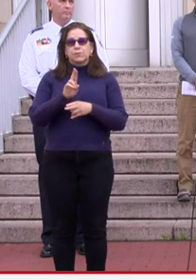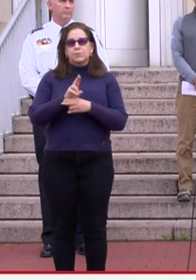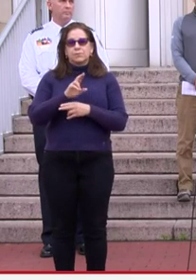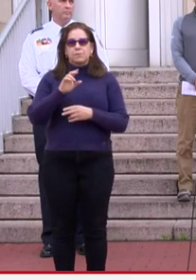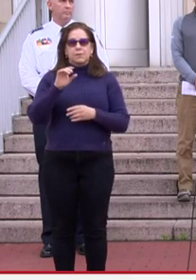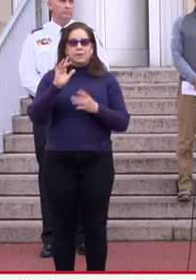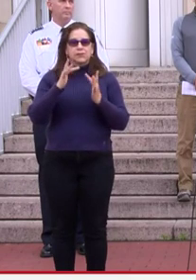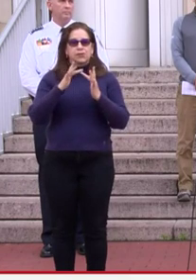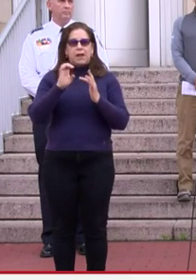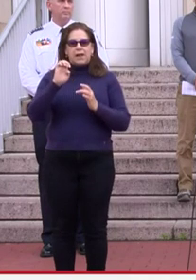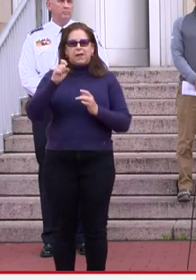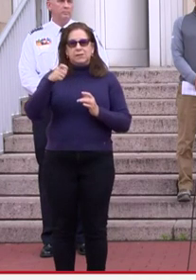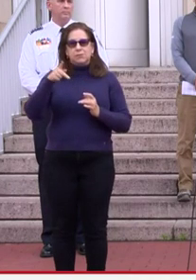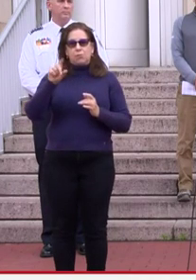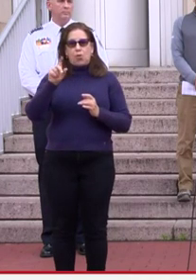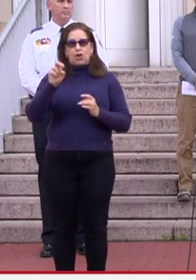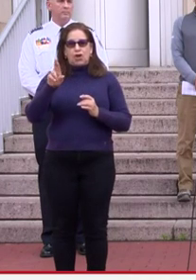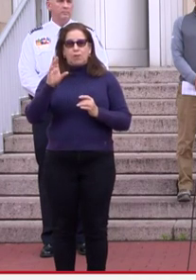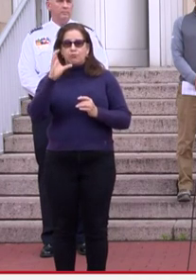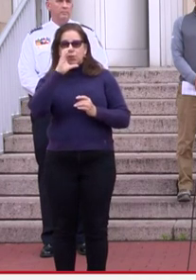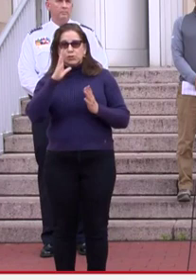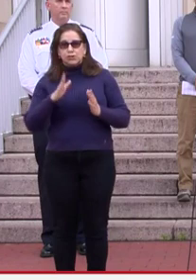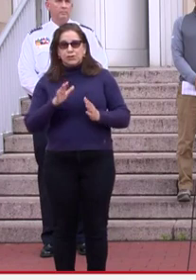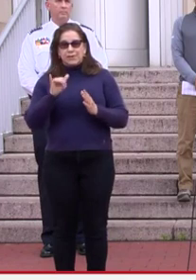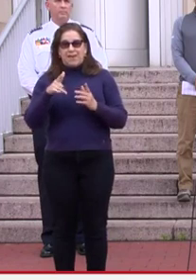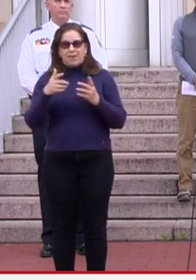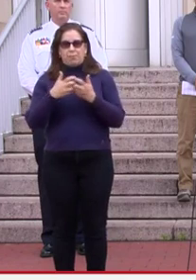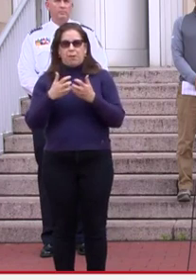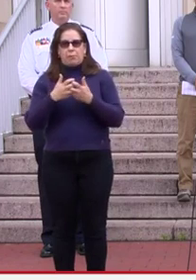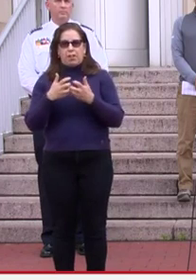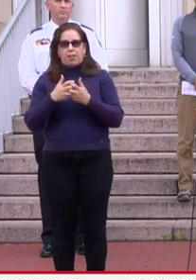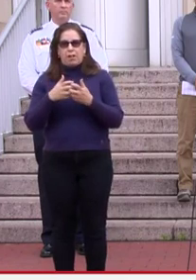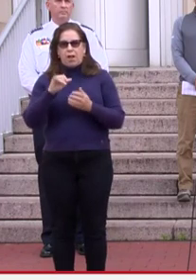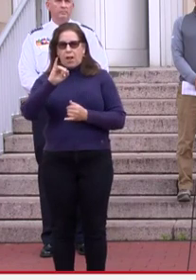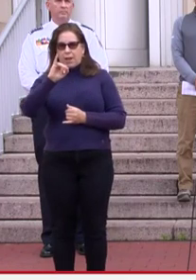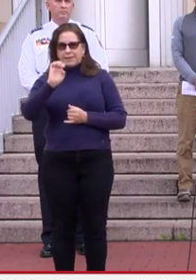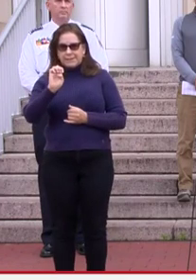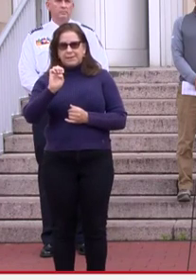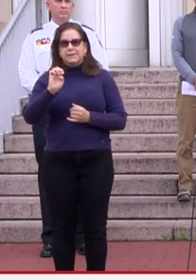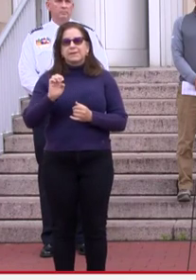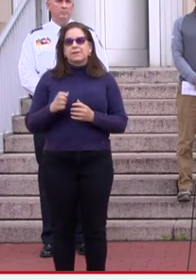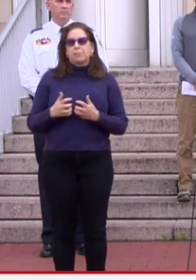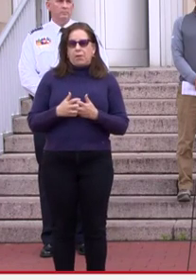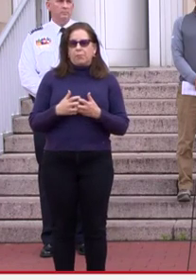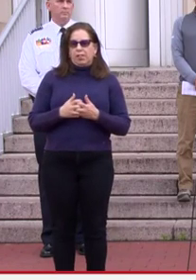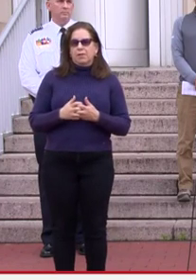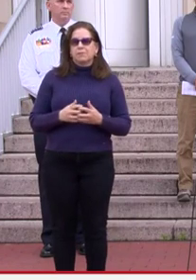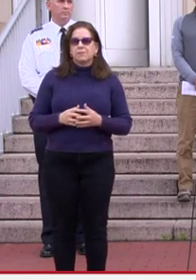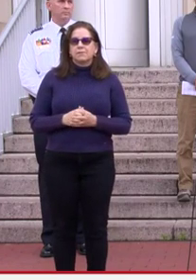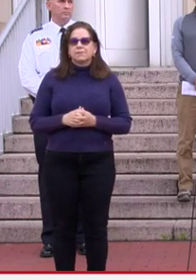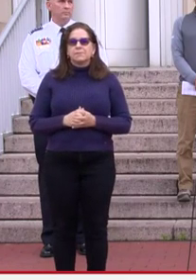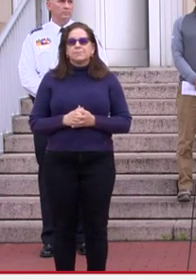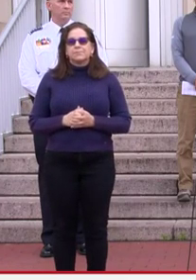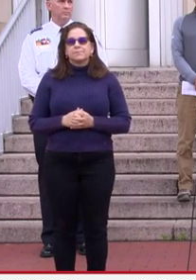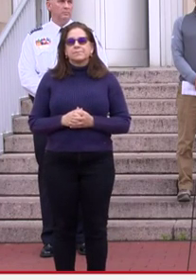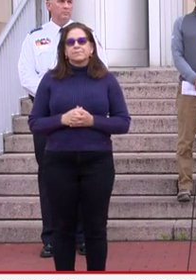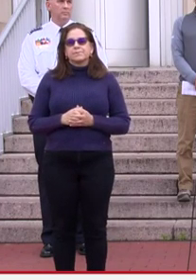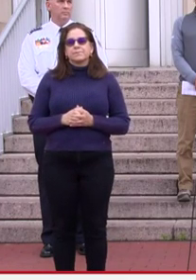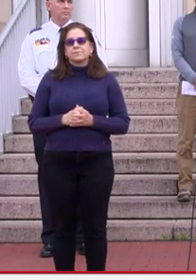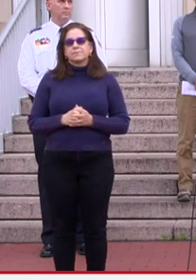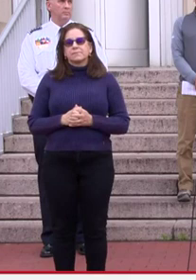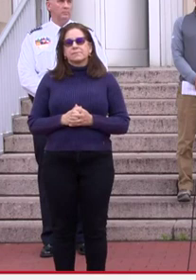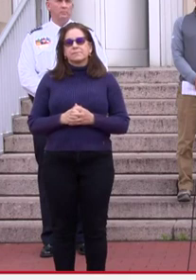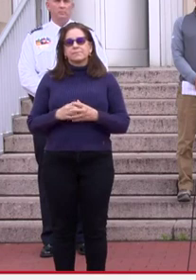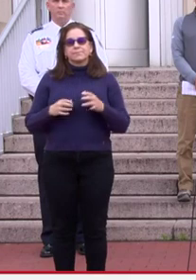to advise everyone that we are working in coordination with our